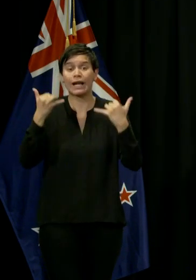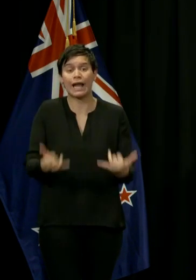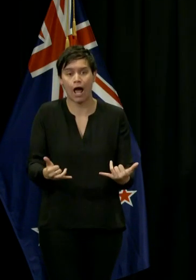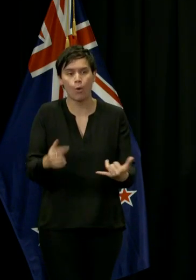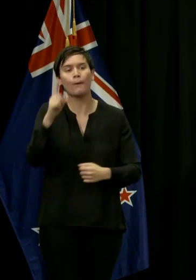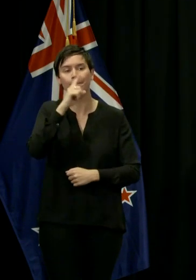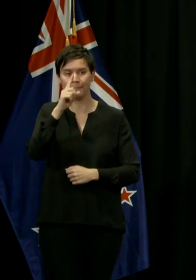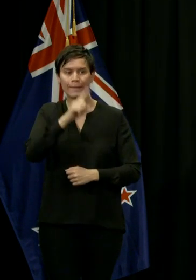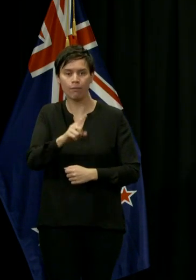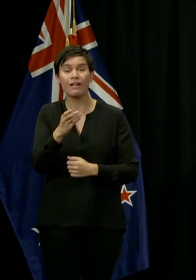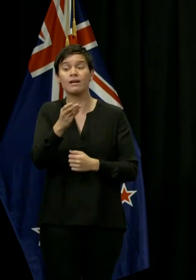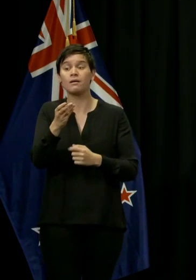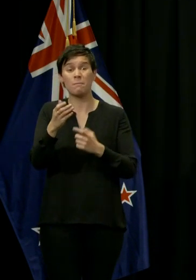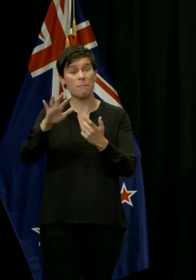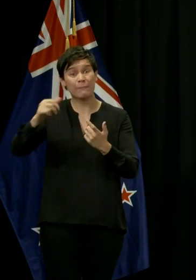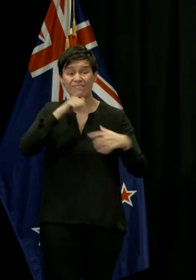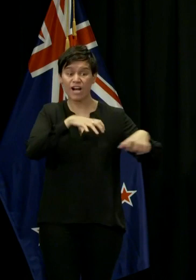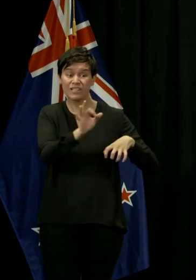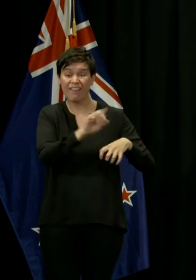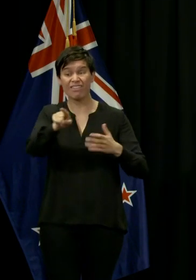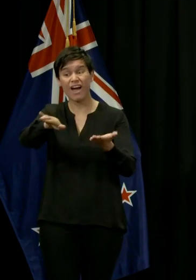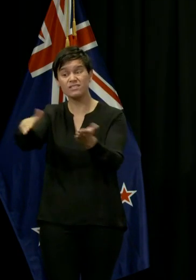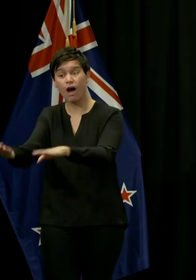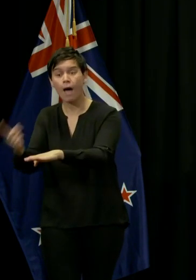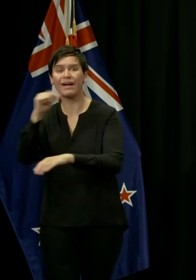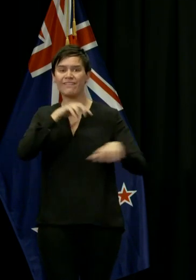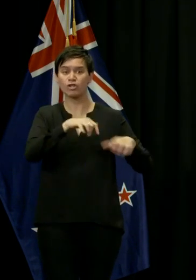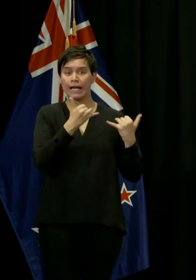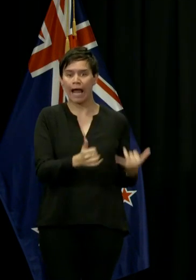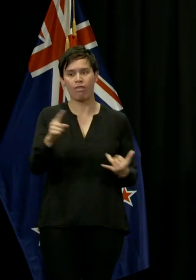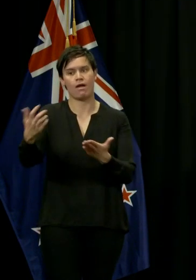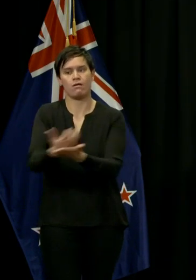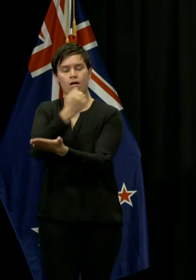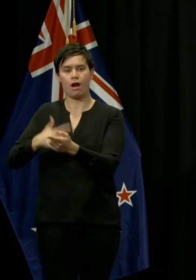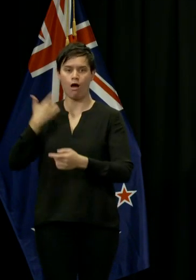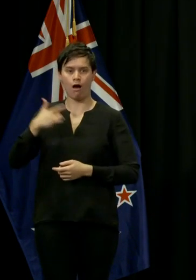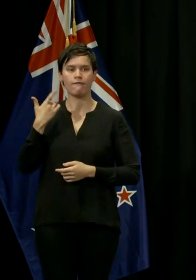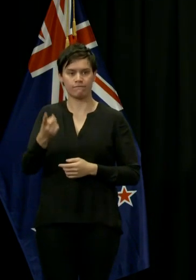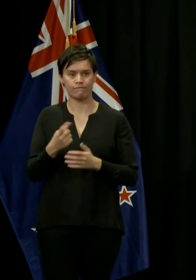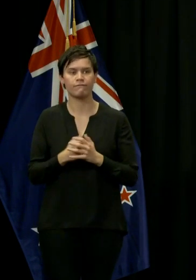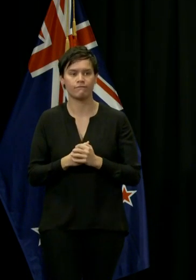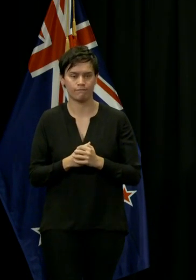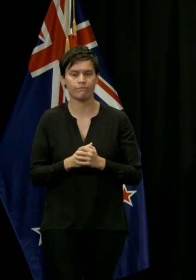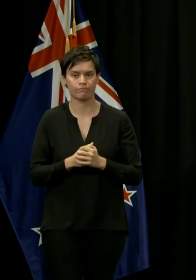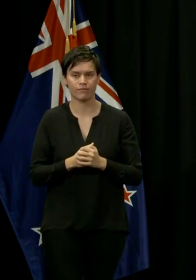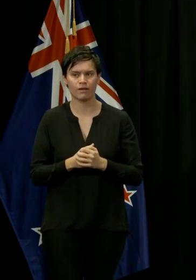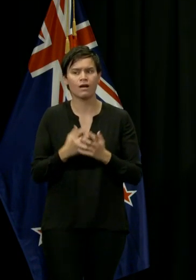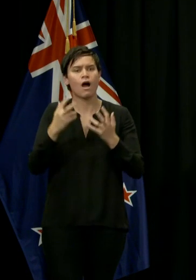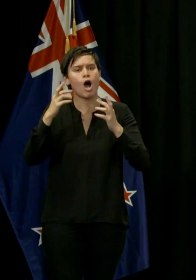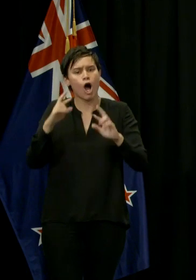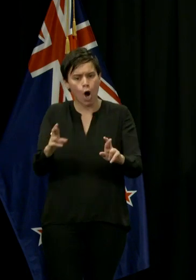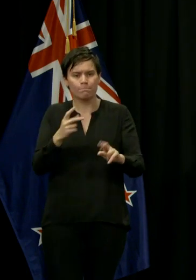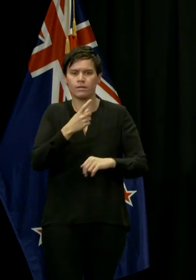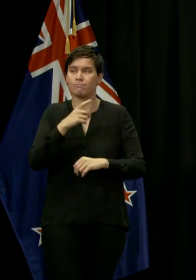now. And ultimately, we are taking them before many, many other countries did, and I hope that means we will not pay the